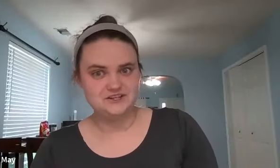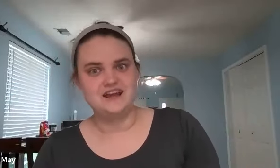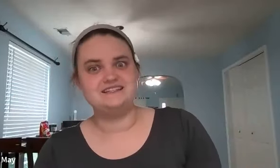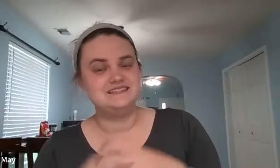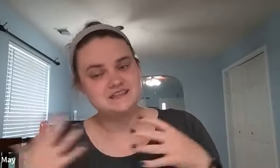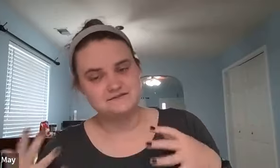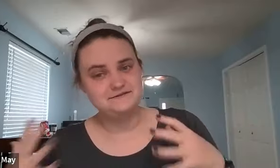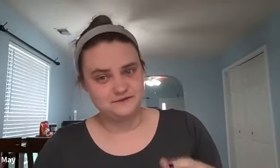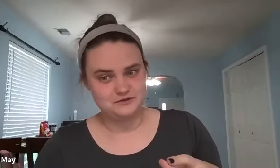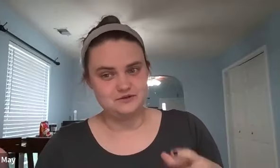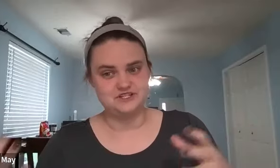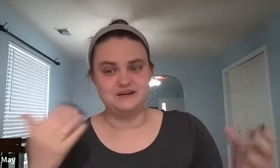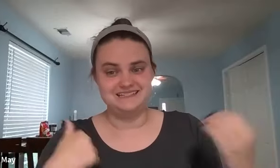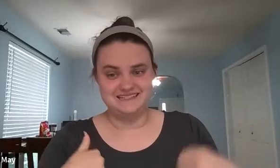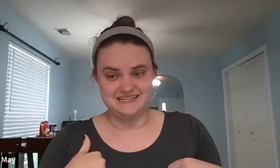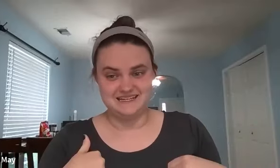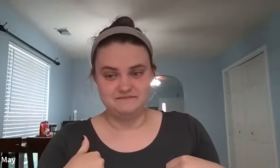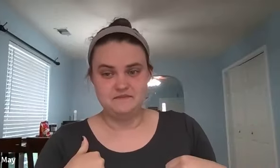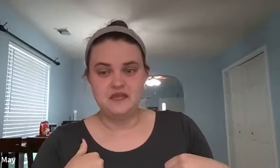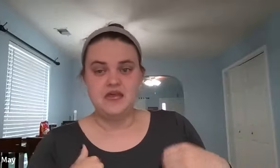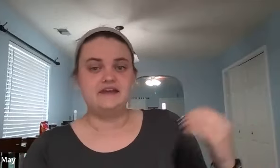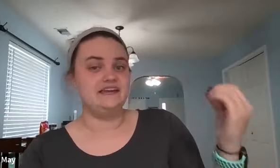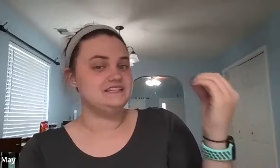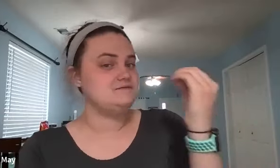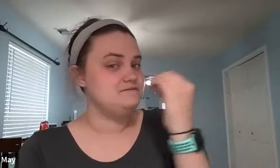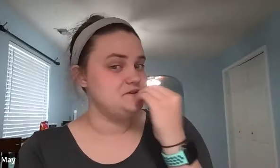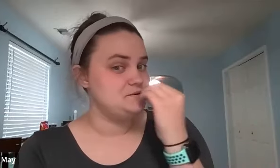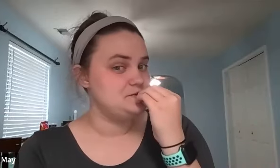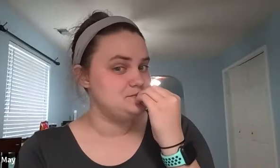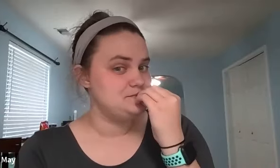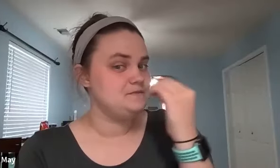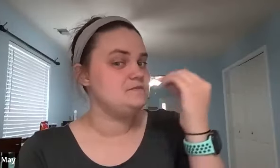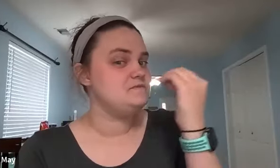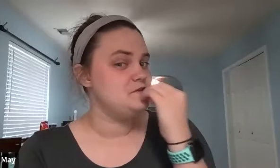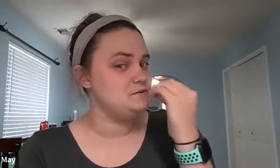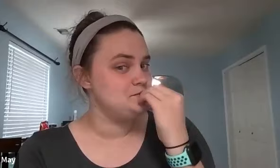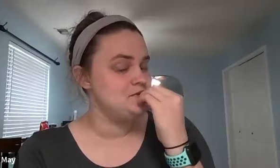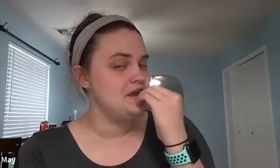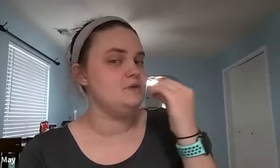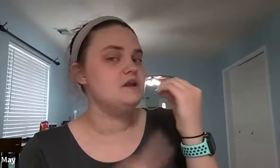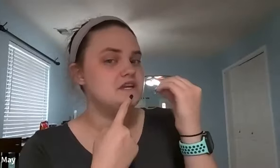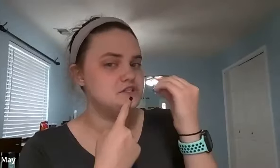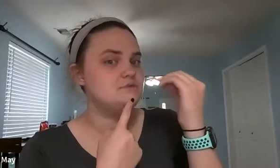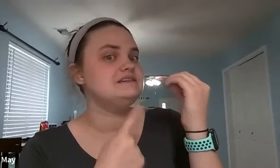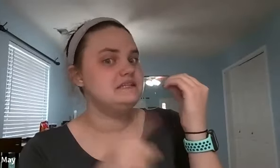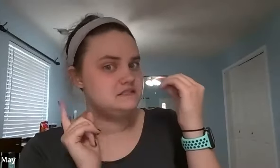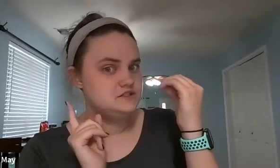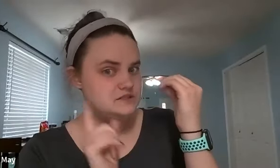you guys is the sign for food, which is what I did. And it's food. Food. And you want to make sure you at least